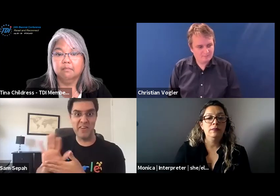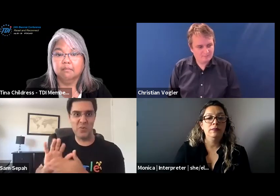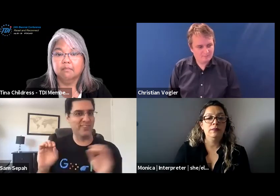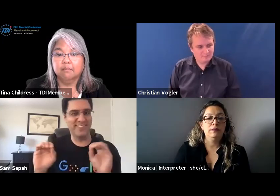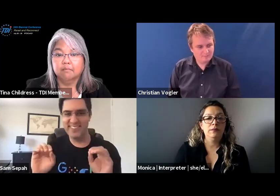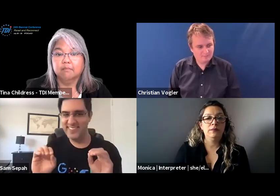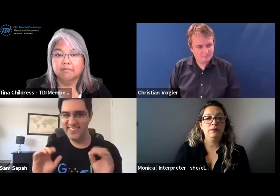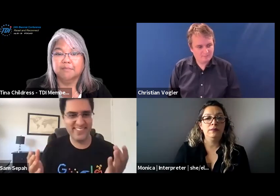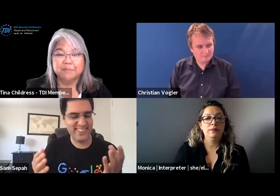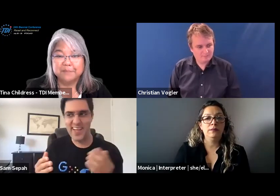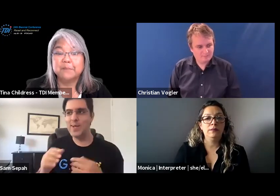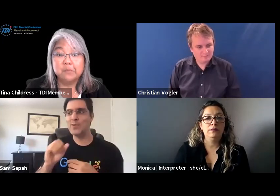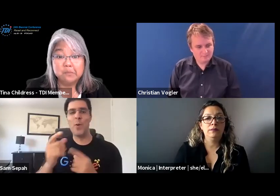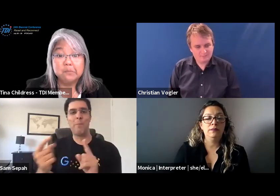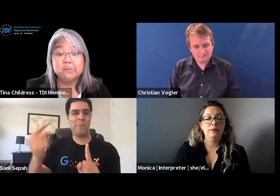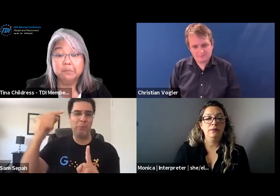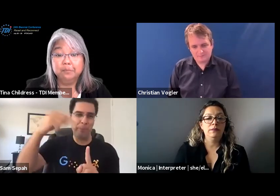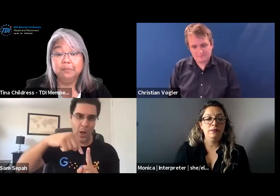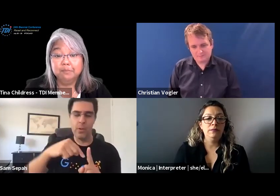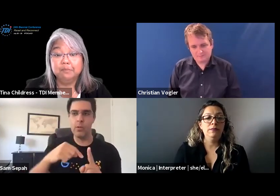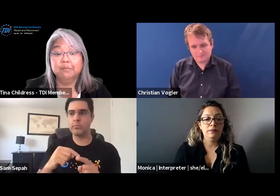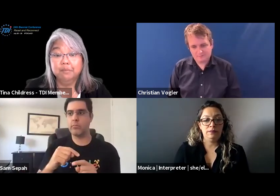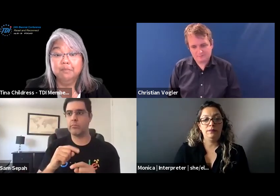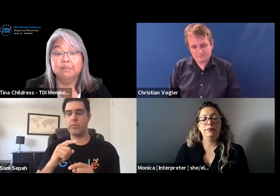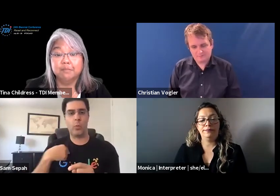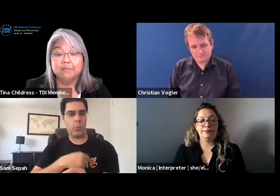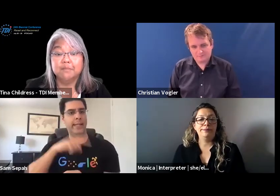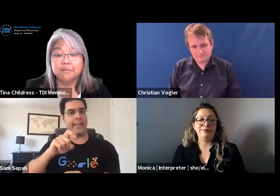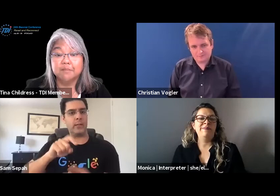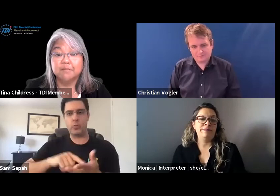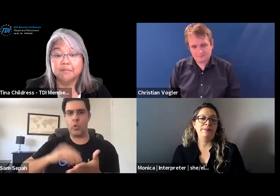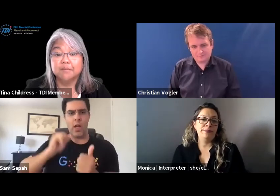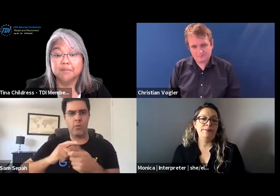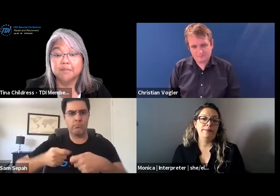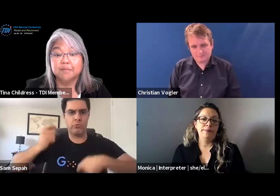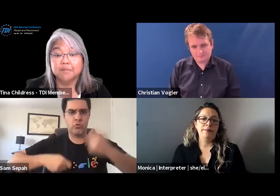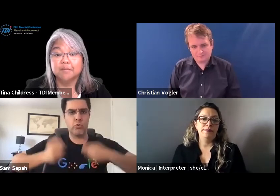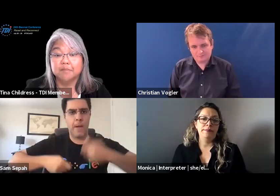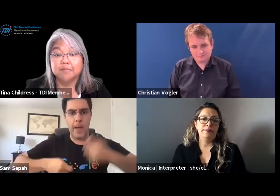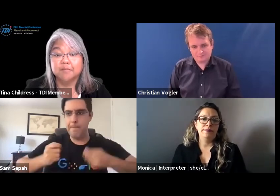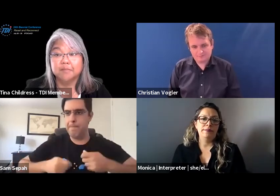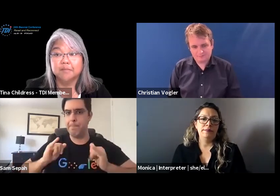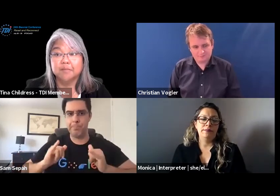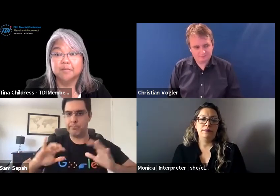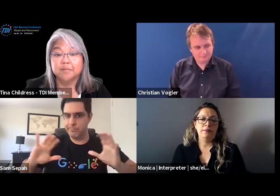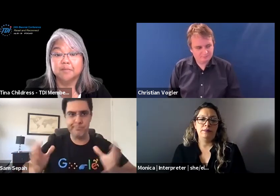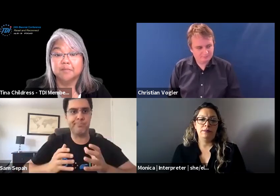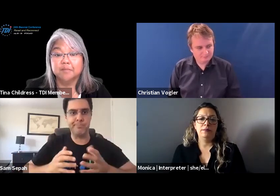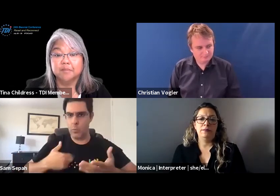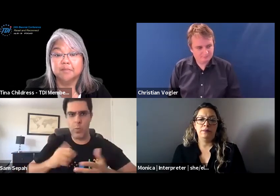any links to their videos or anything. So back to my point, we do need to figure out how to